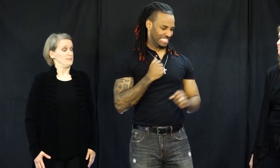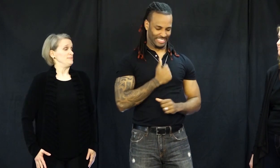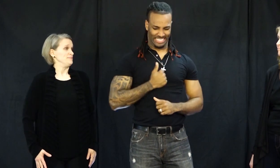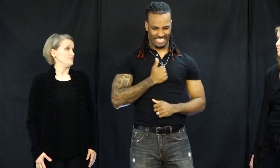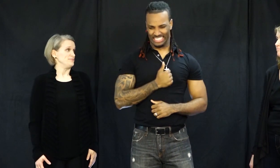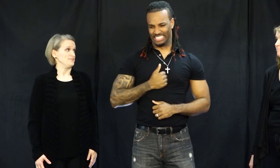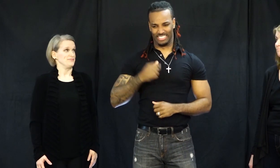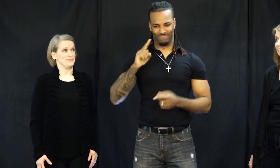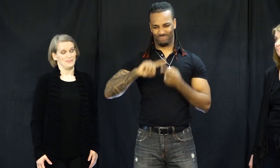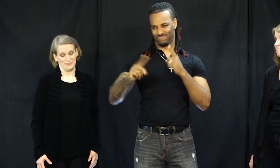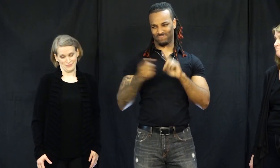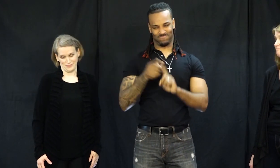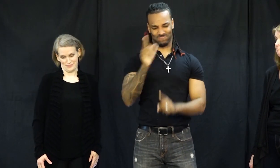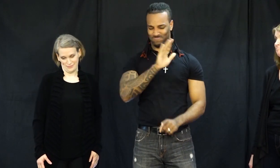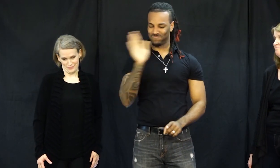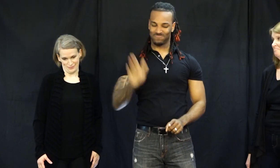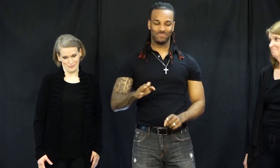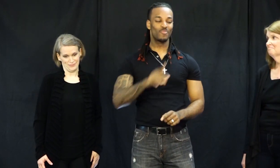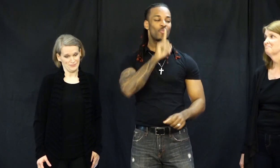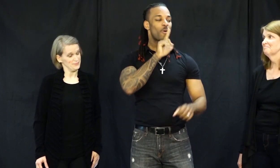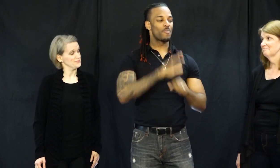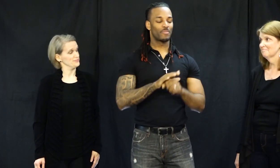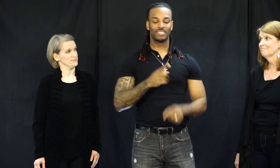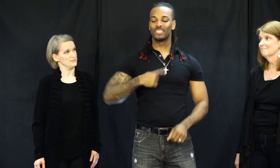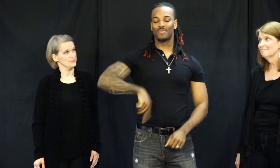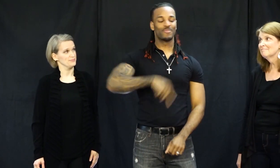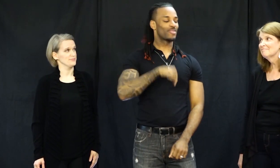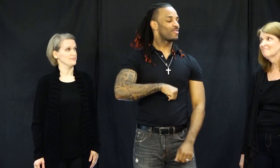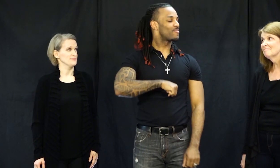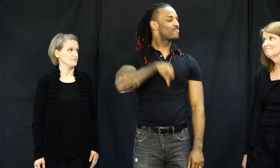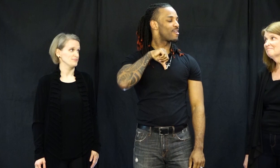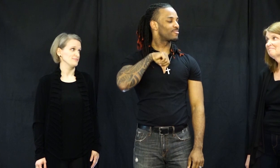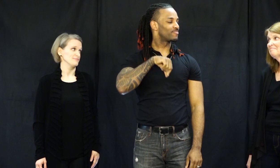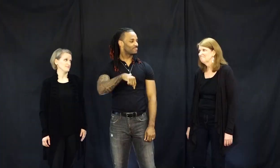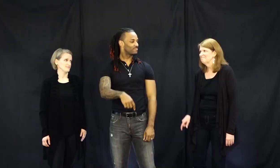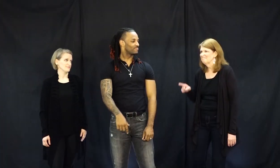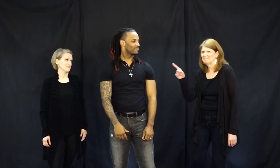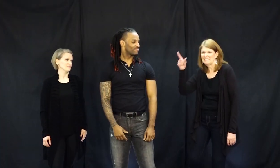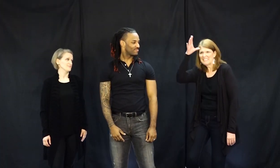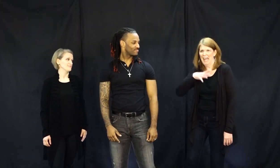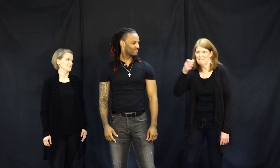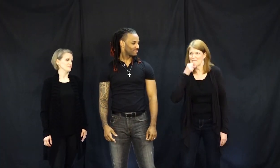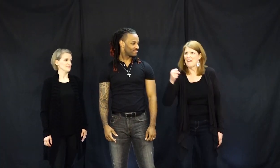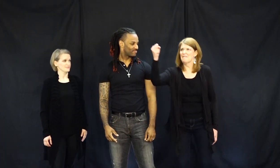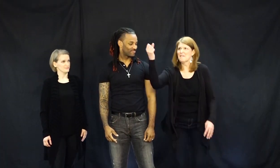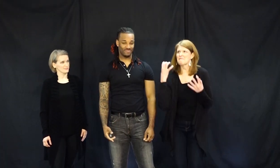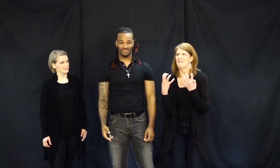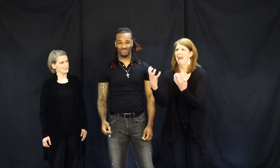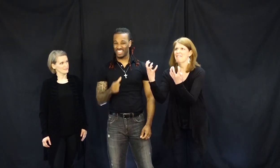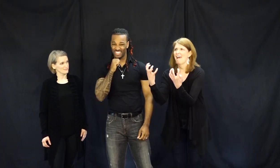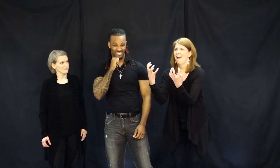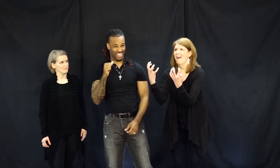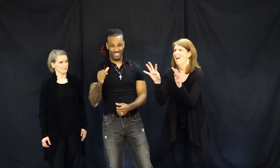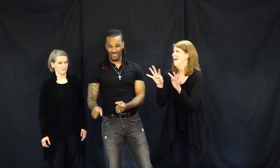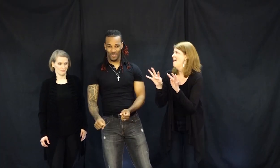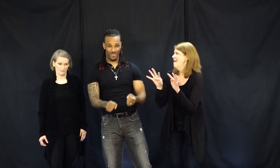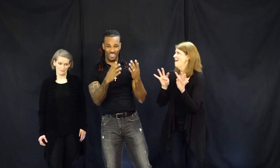off at the mouth. I never had a group of friends before. I promise that I'll make y'all proud. Let's get this guy in front of a crowd. I am not throwing away